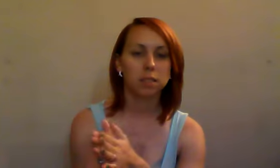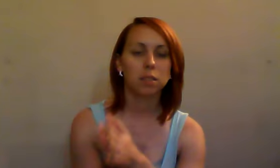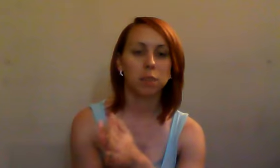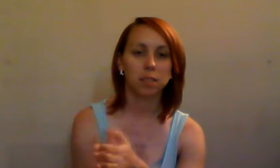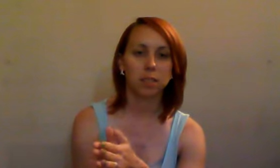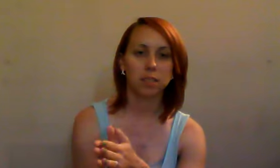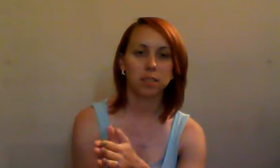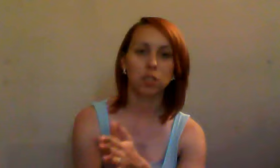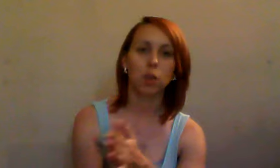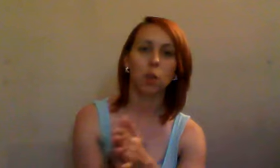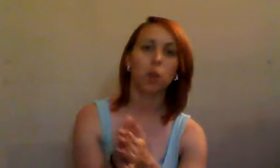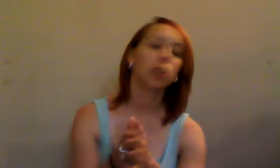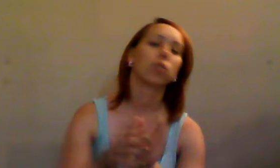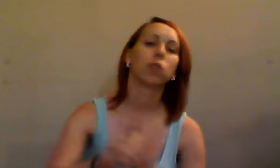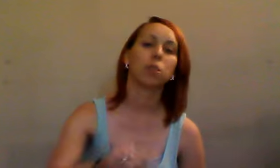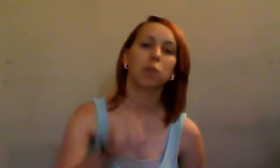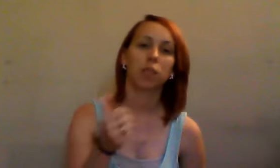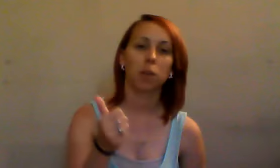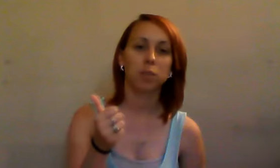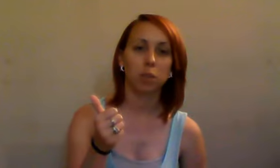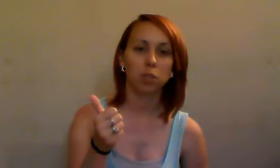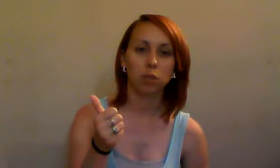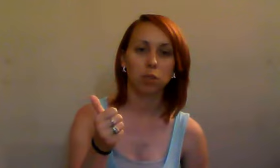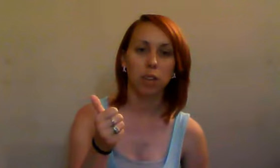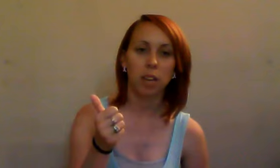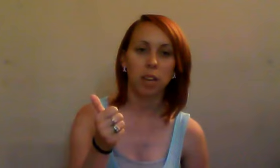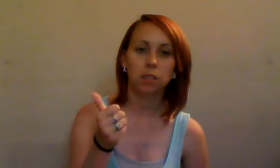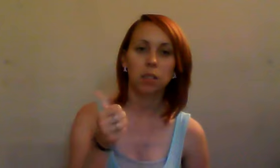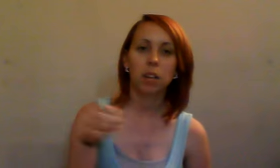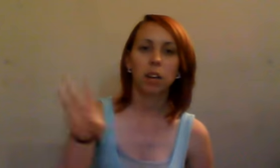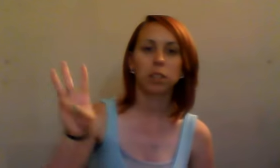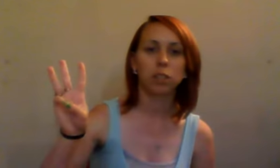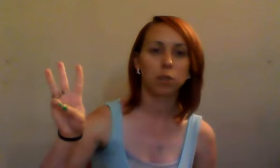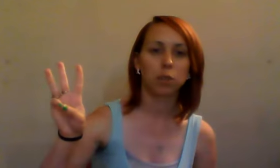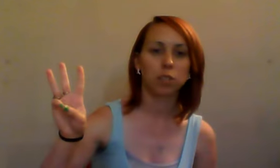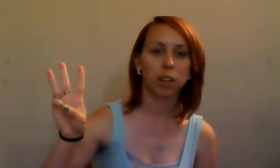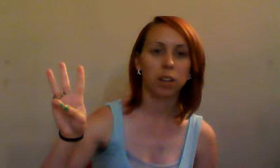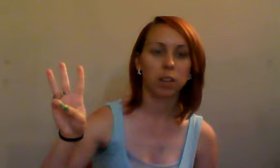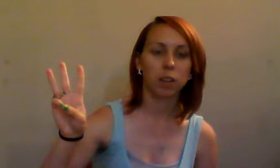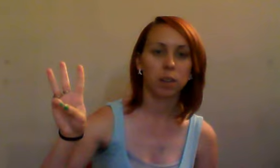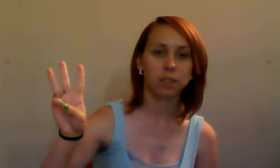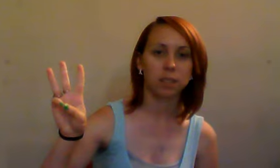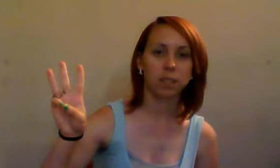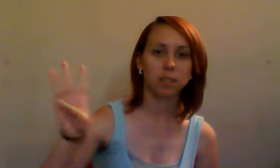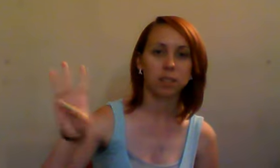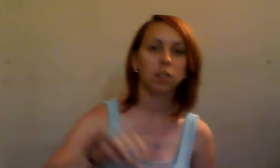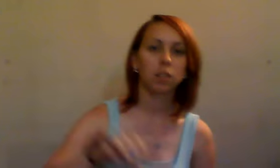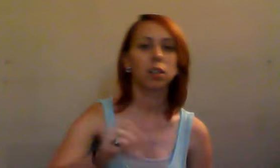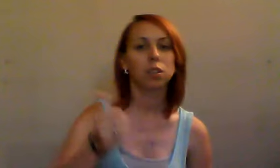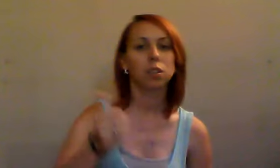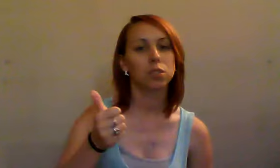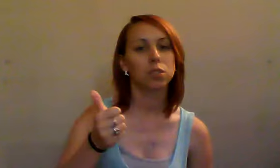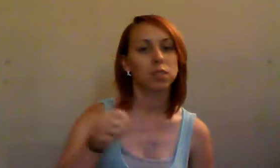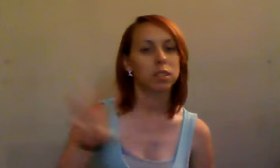make 16. So you're going to put thumbs up to show 10, and then you're going to rotate your hand around to make 6. So